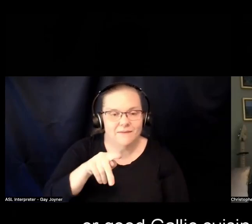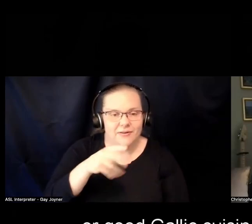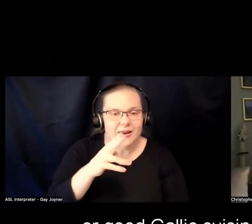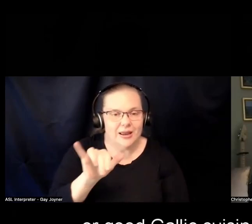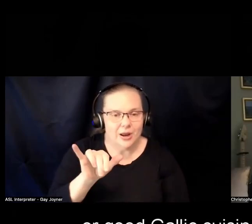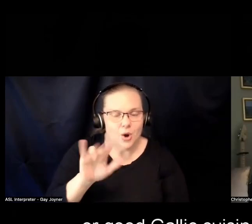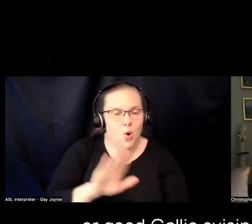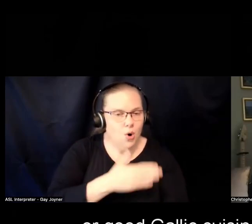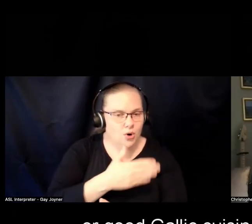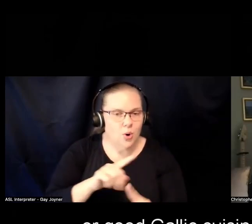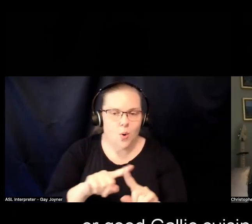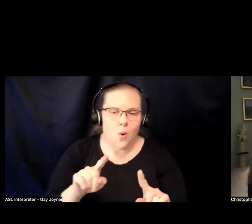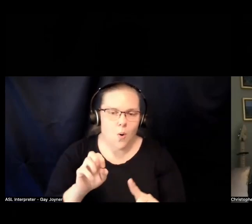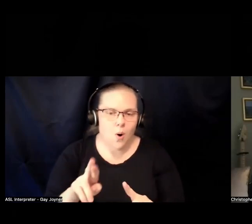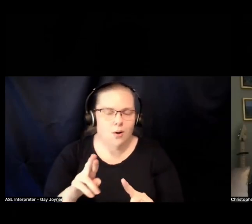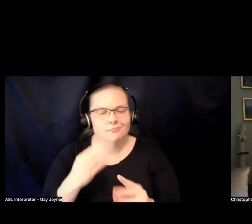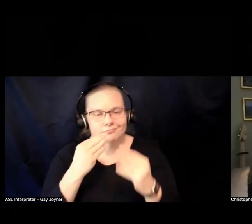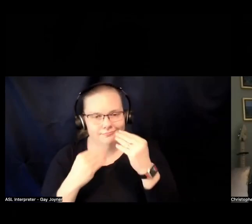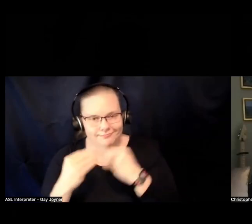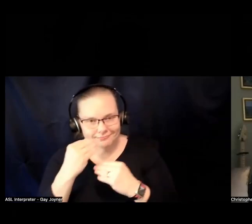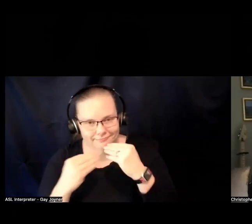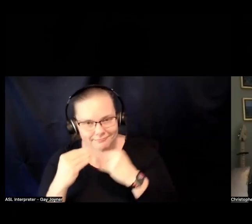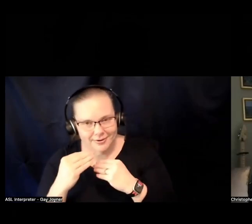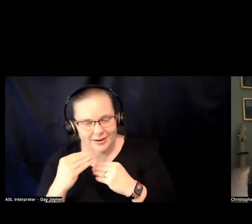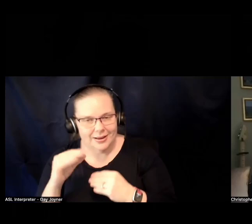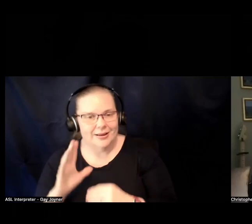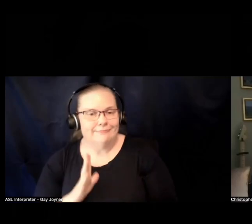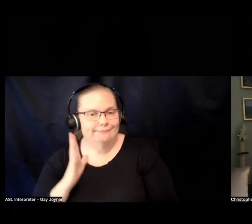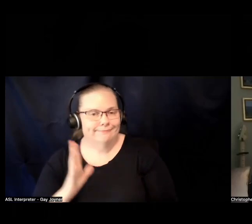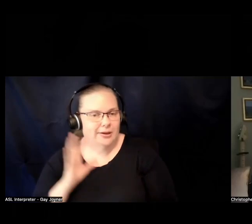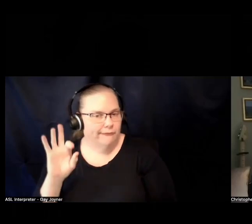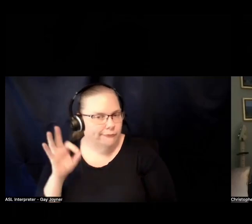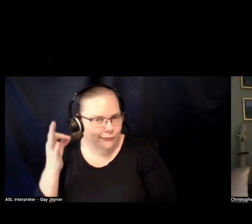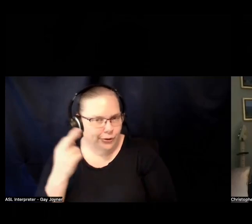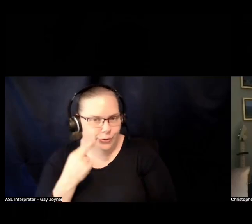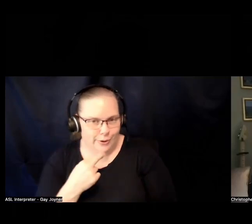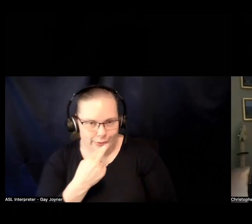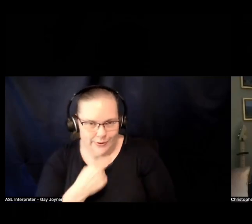Gallic cuisine at La Salle du Bois or Chez Francois.